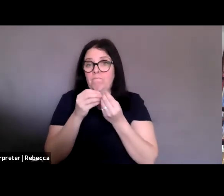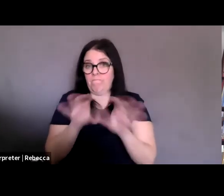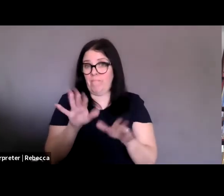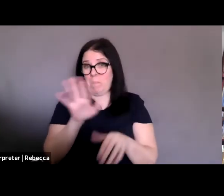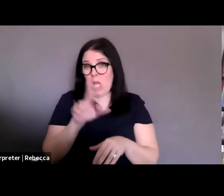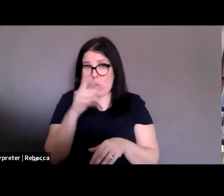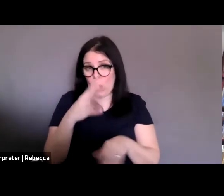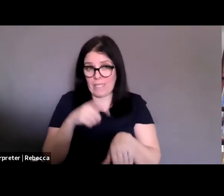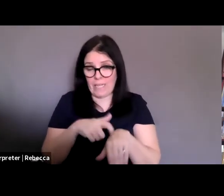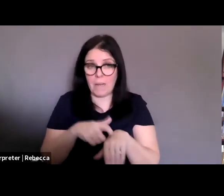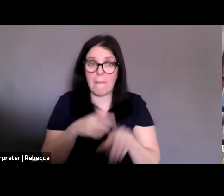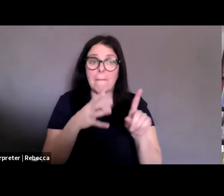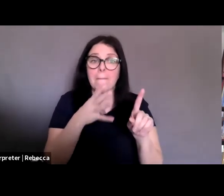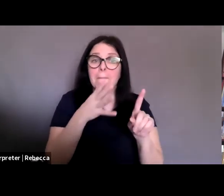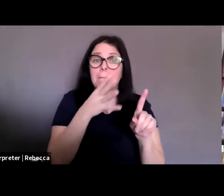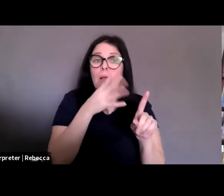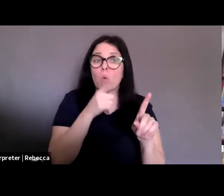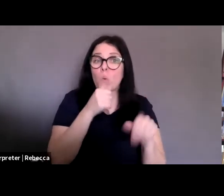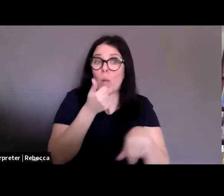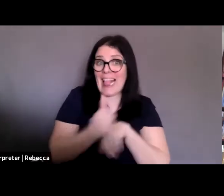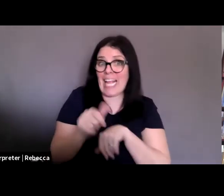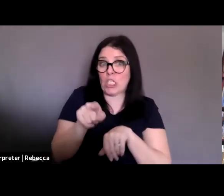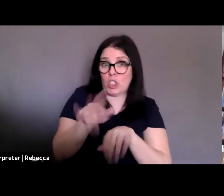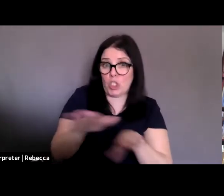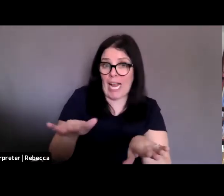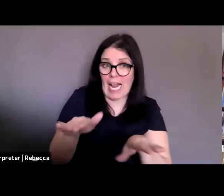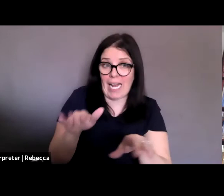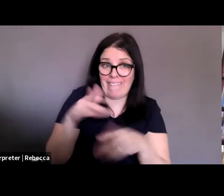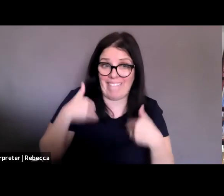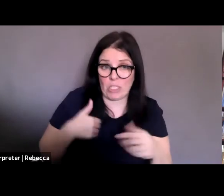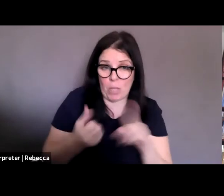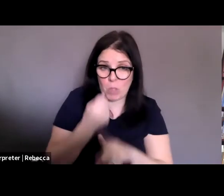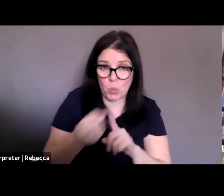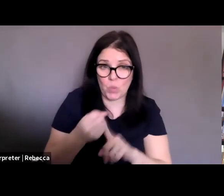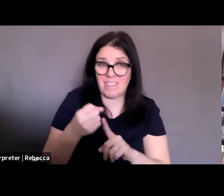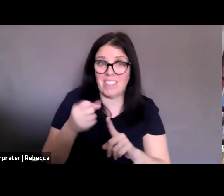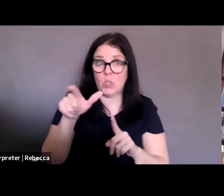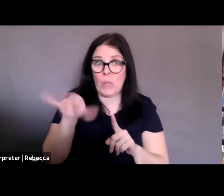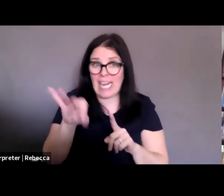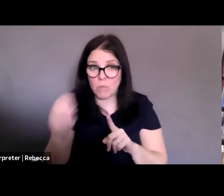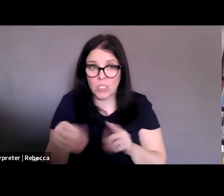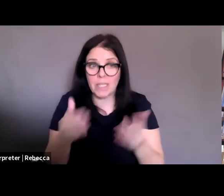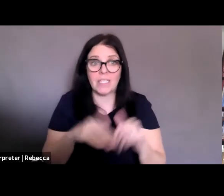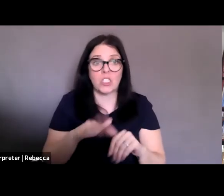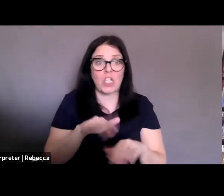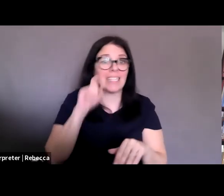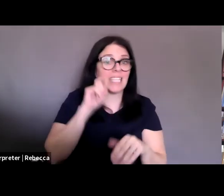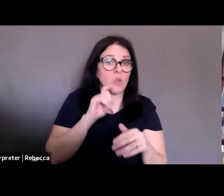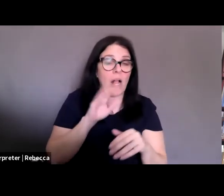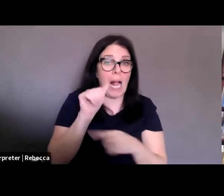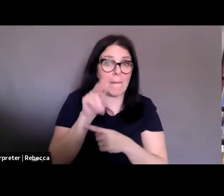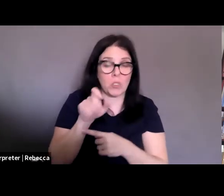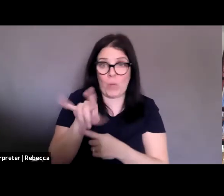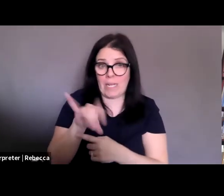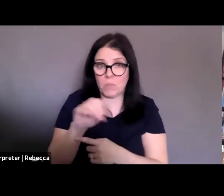abuse lose custody more than that, 29%, and sexual abuse, 28%, all of it averaging out at mothers losing custody